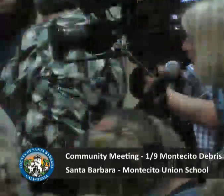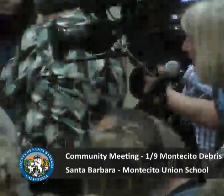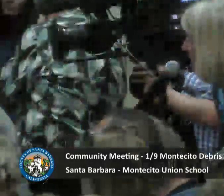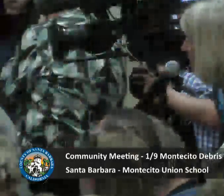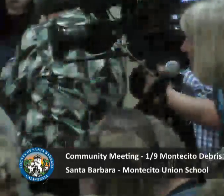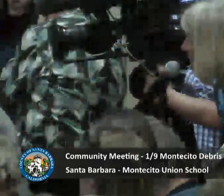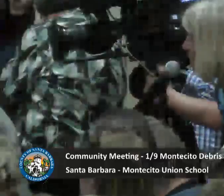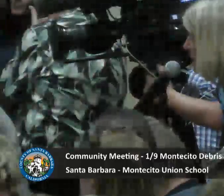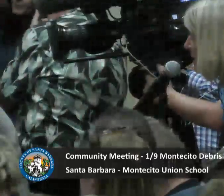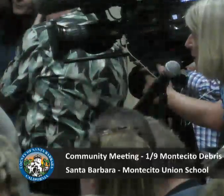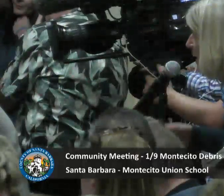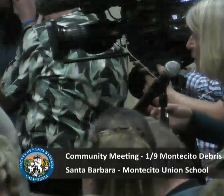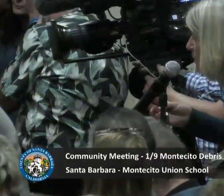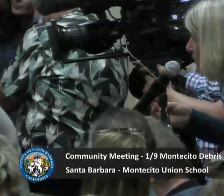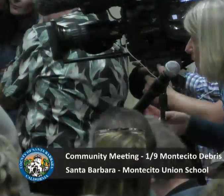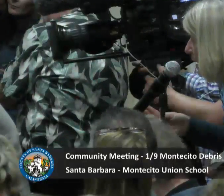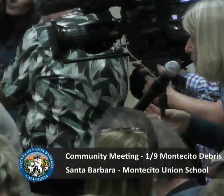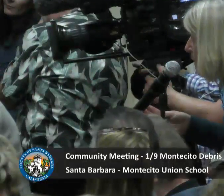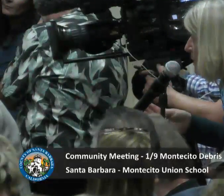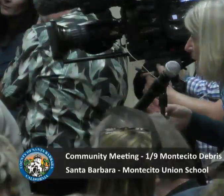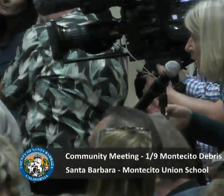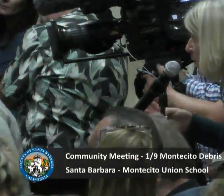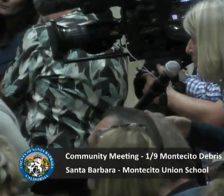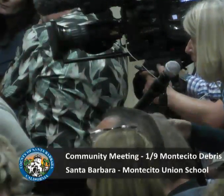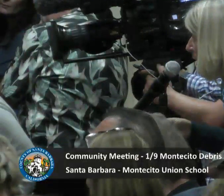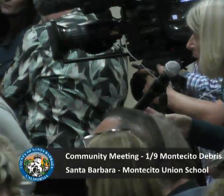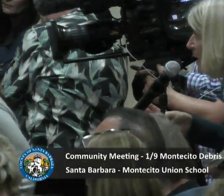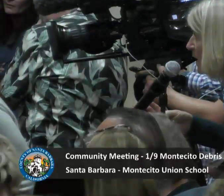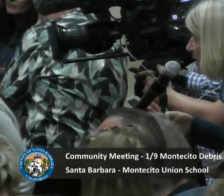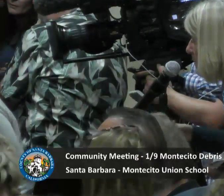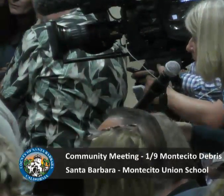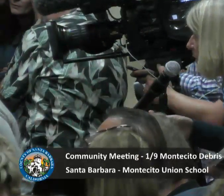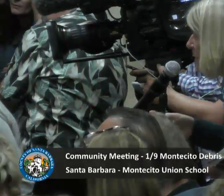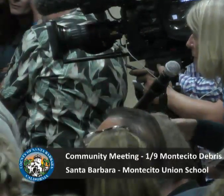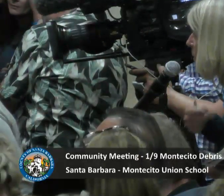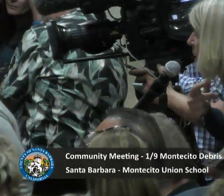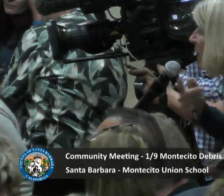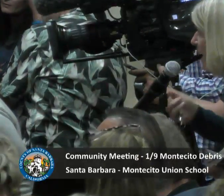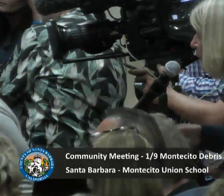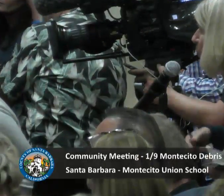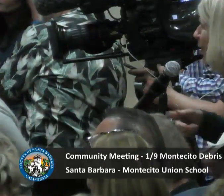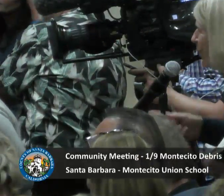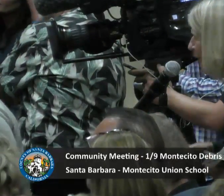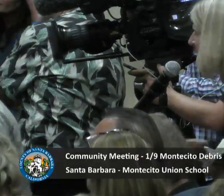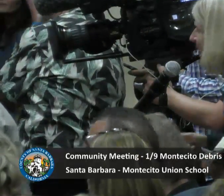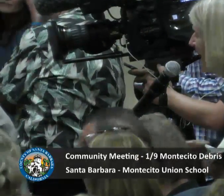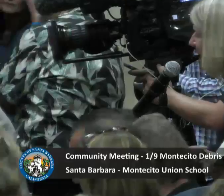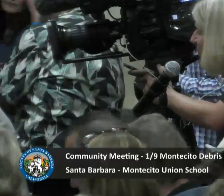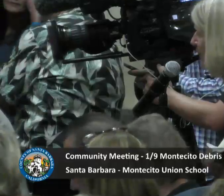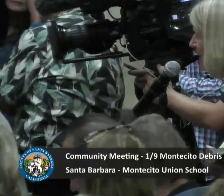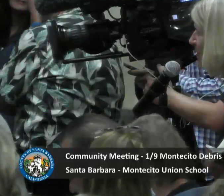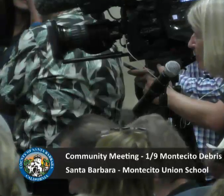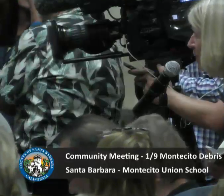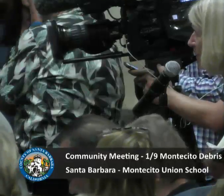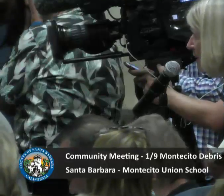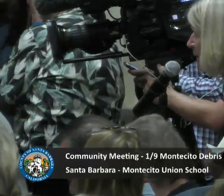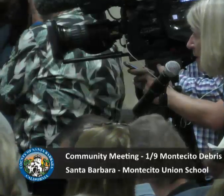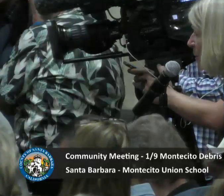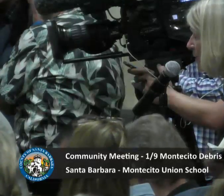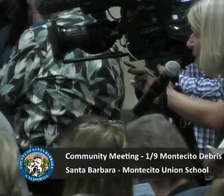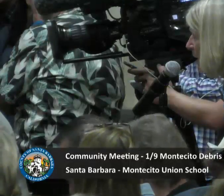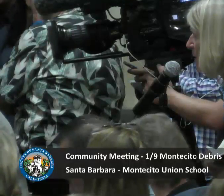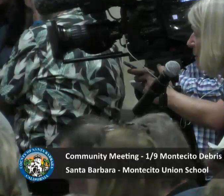been notified? Because you said properties get dumpsters, and so we're working in that.